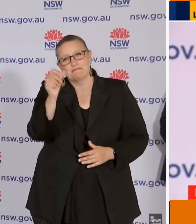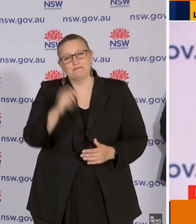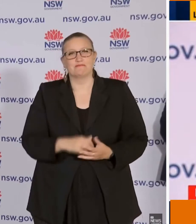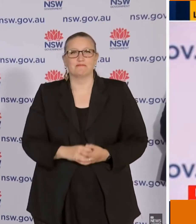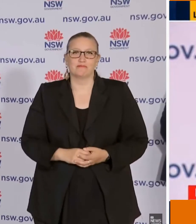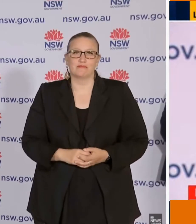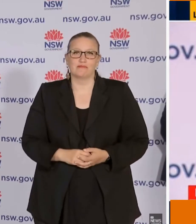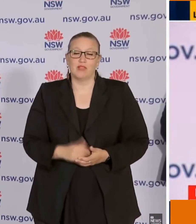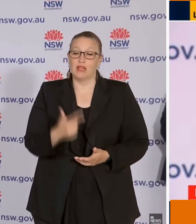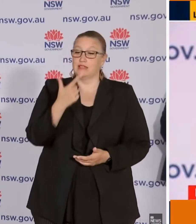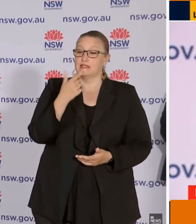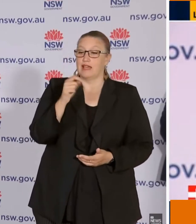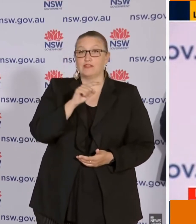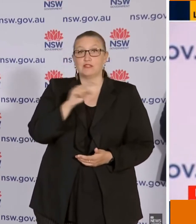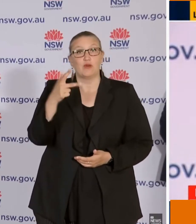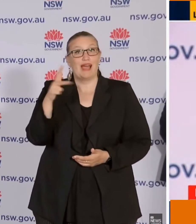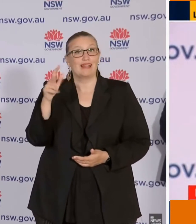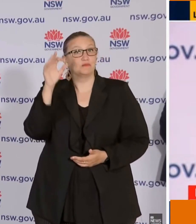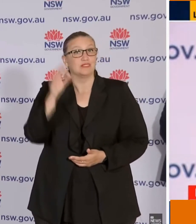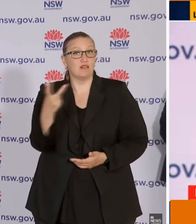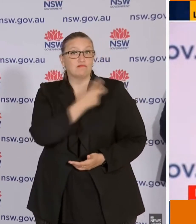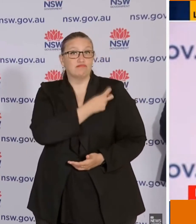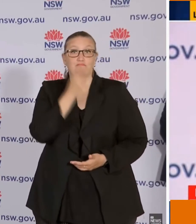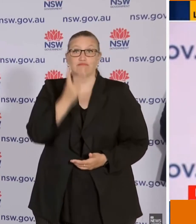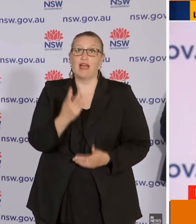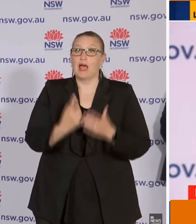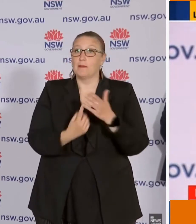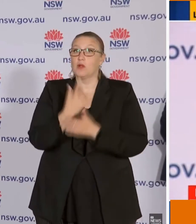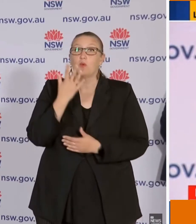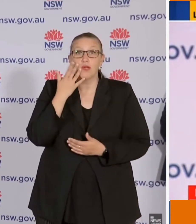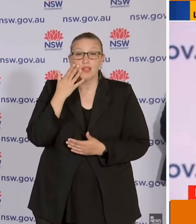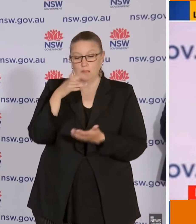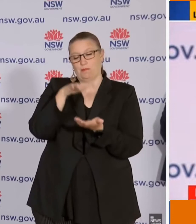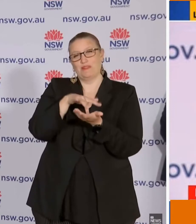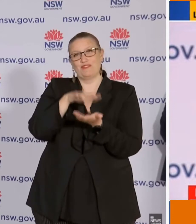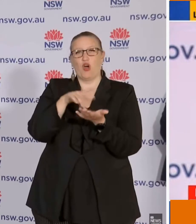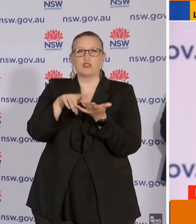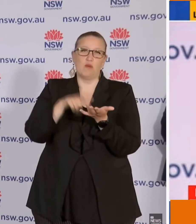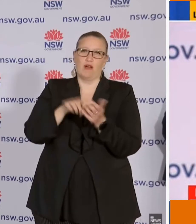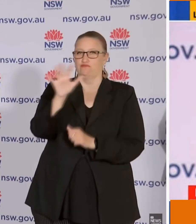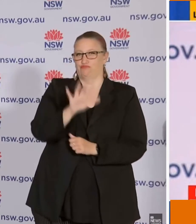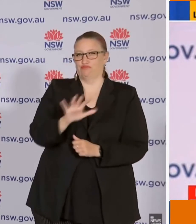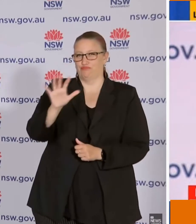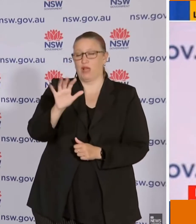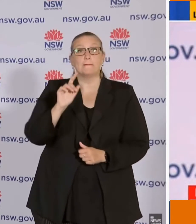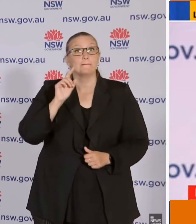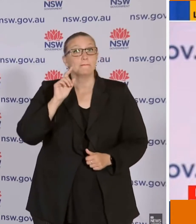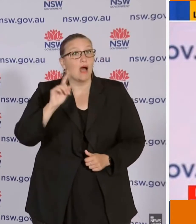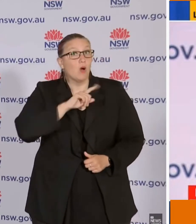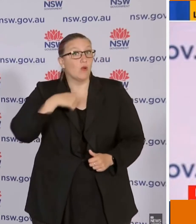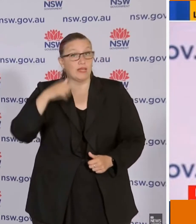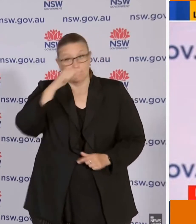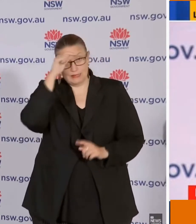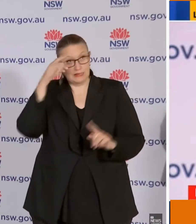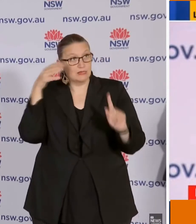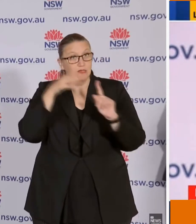in October. But what Dr. Chant and I are now keen to see is that first dose go up to 80% very quickly, because that will then